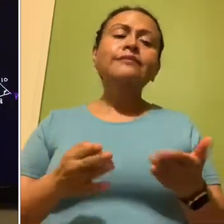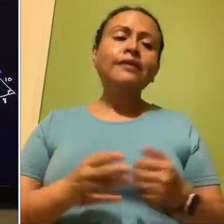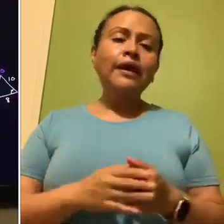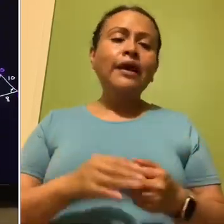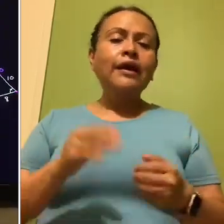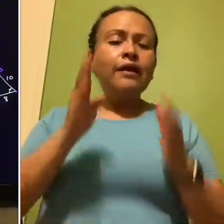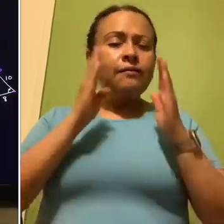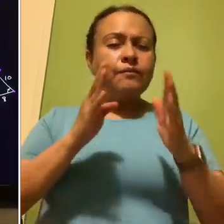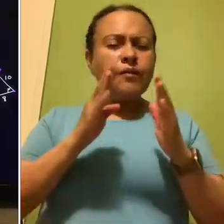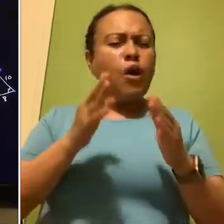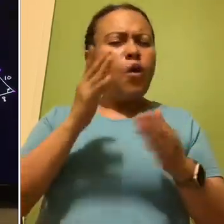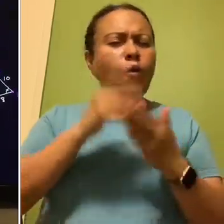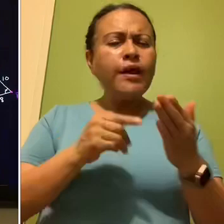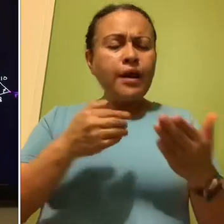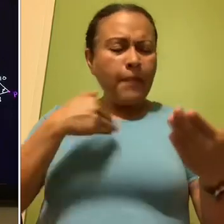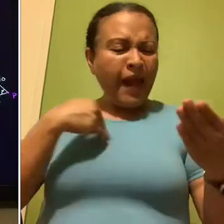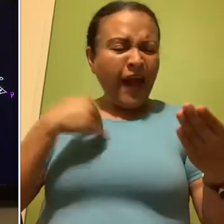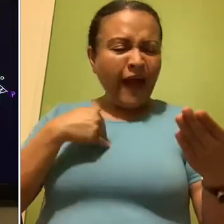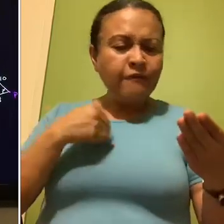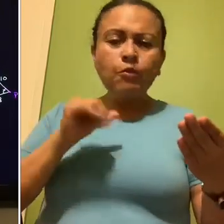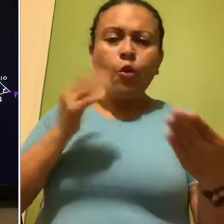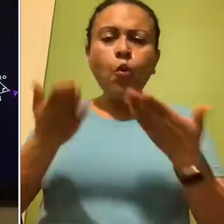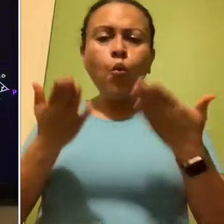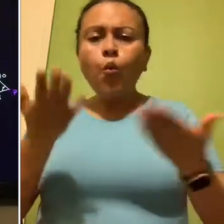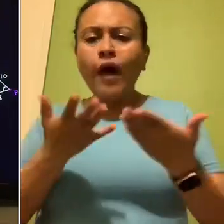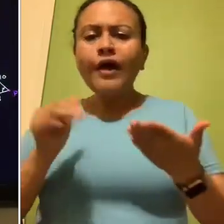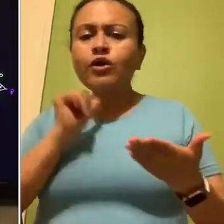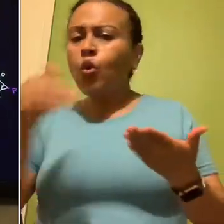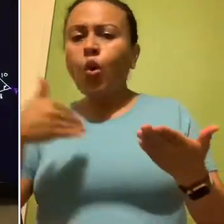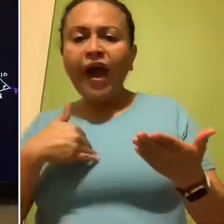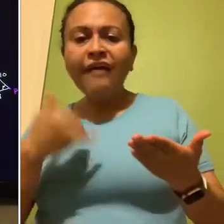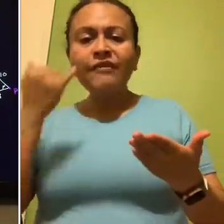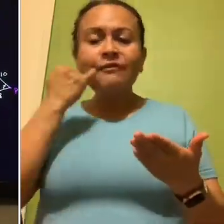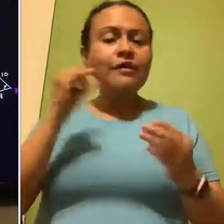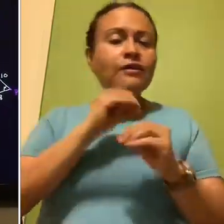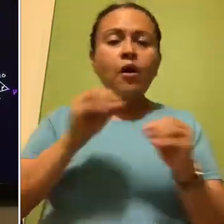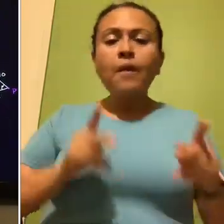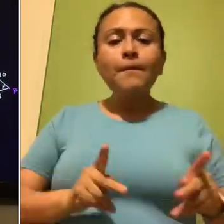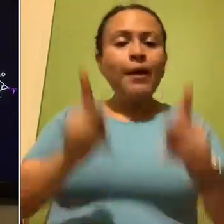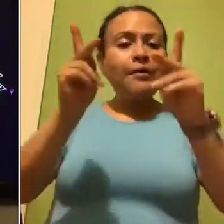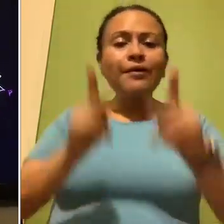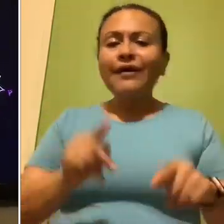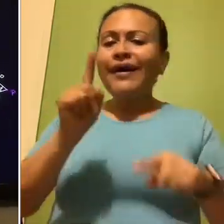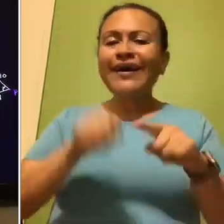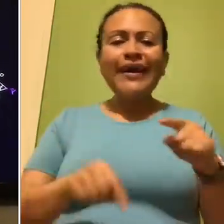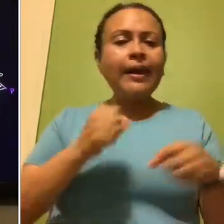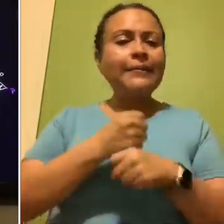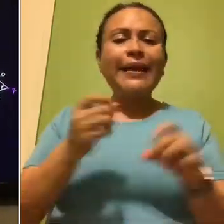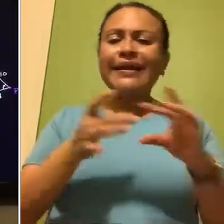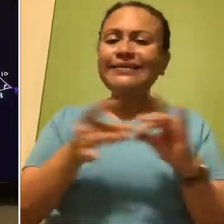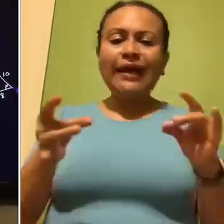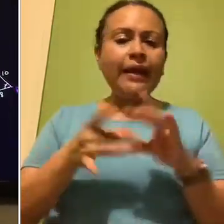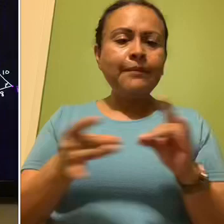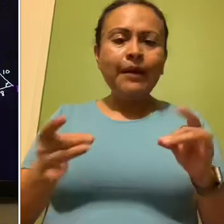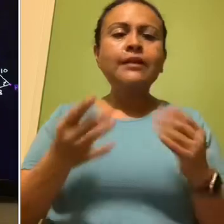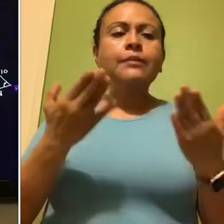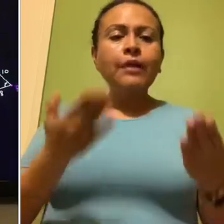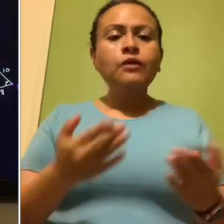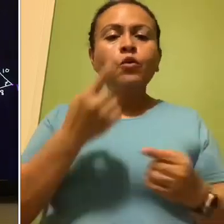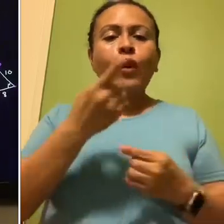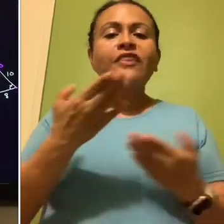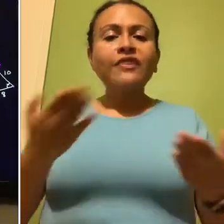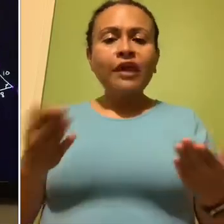just by the way they look. You definitely want to say, what am I given and what am I not given? If these weren't labeled parallel, we wouldn't be able to make the statement, even if they looked